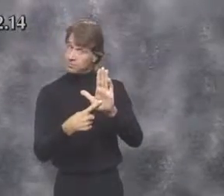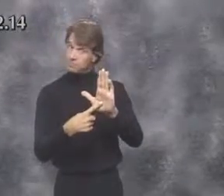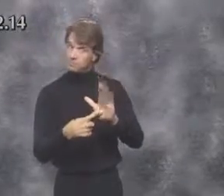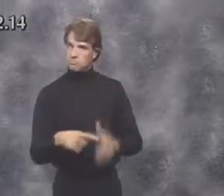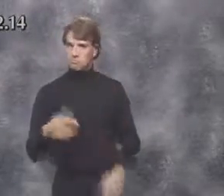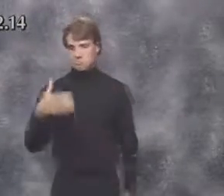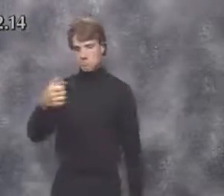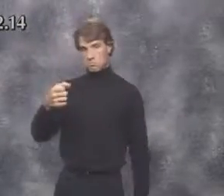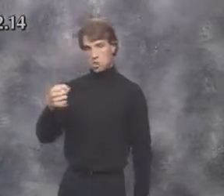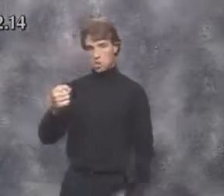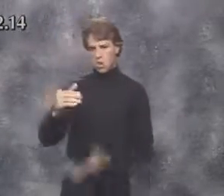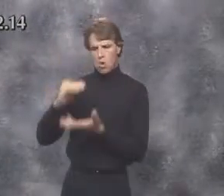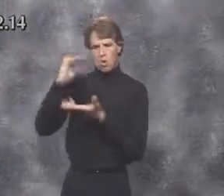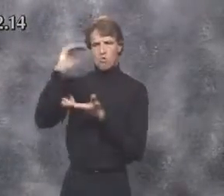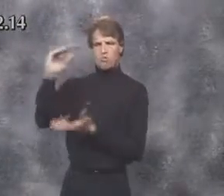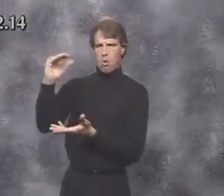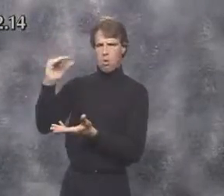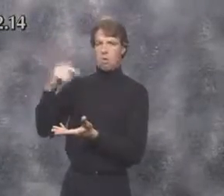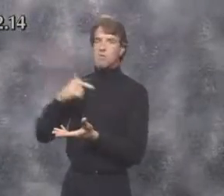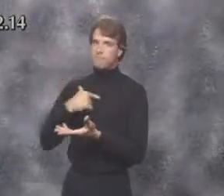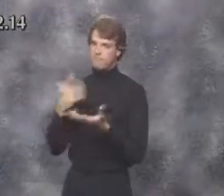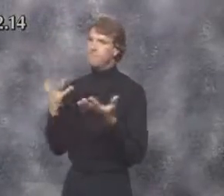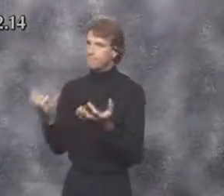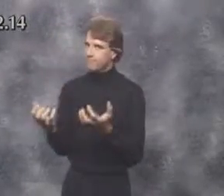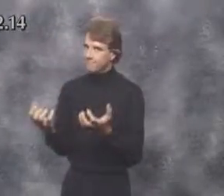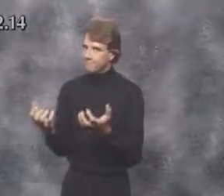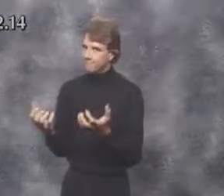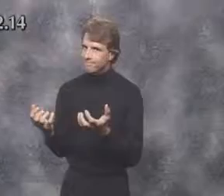For example, milk, large, I want.